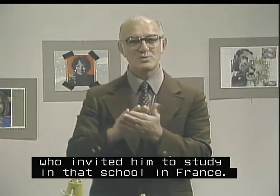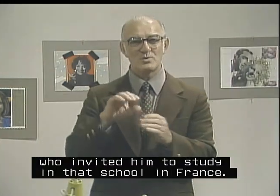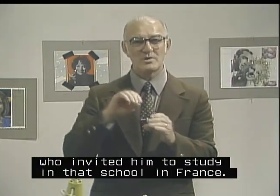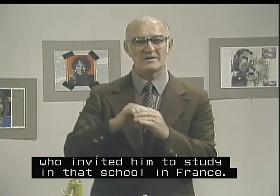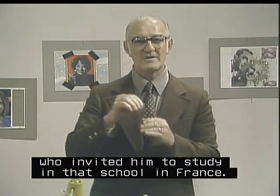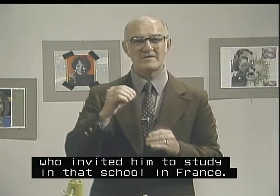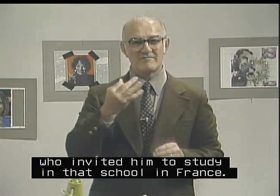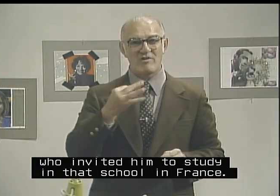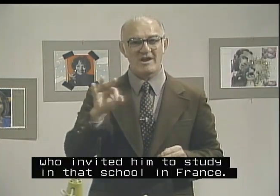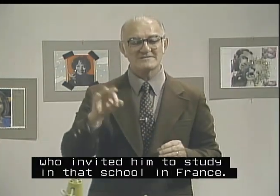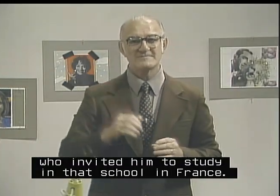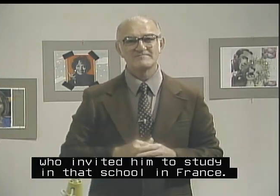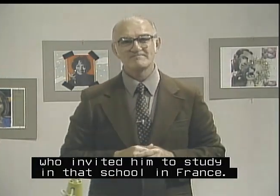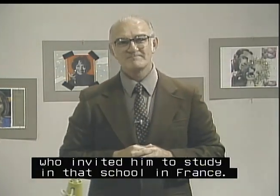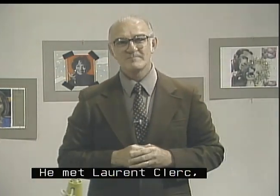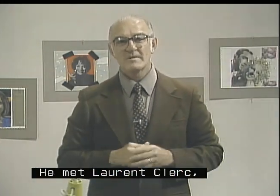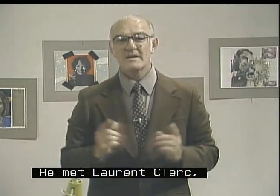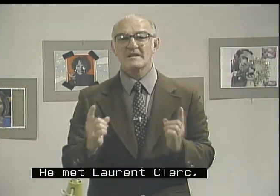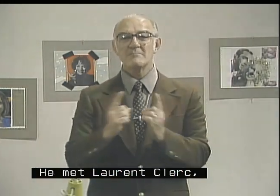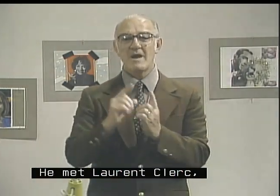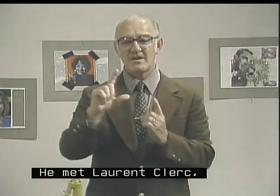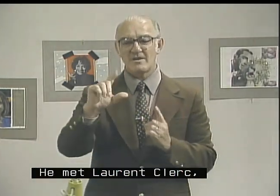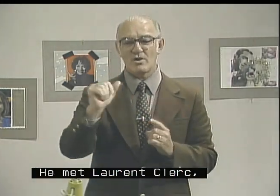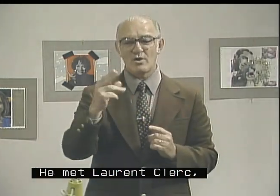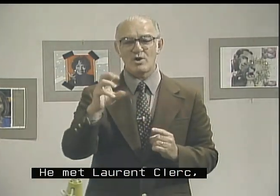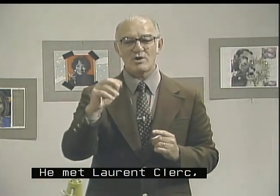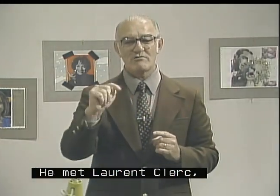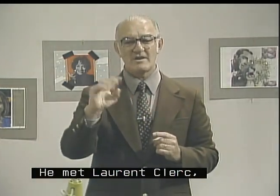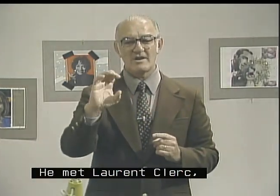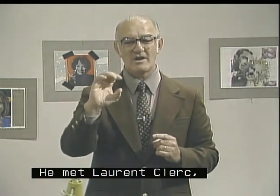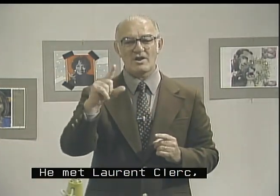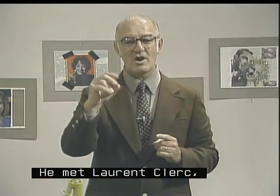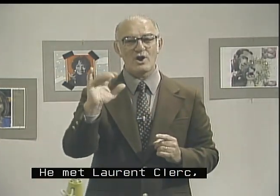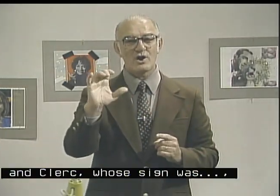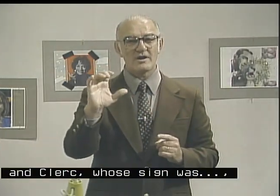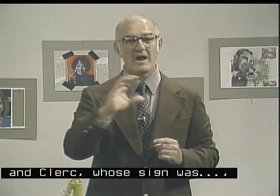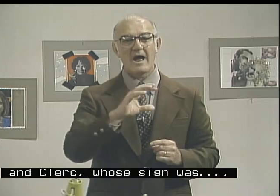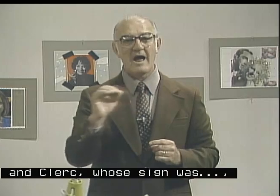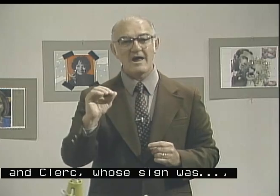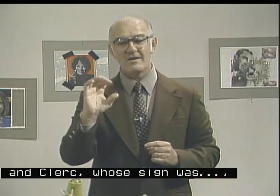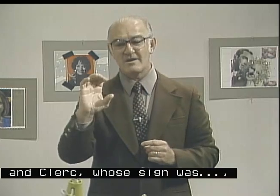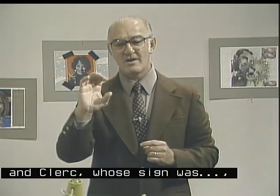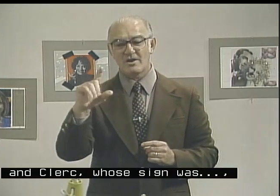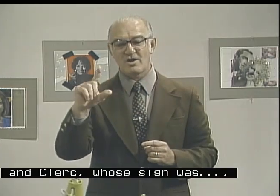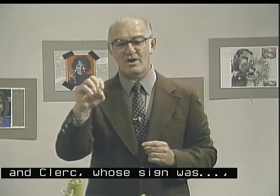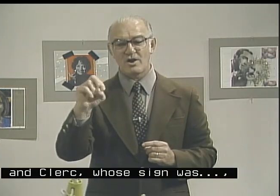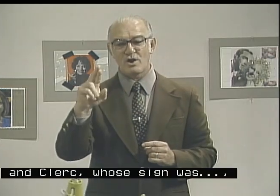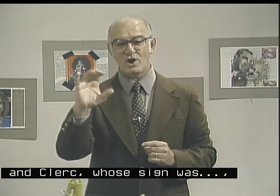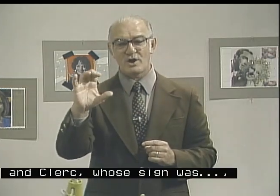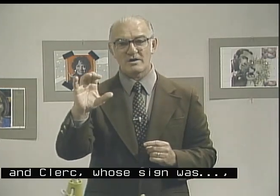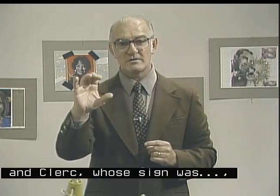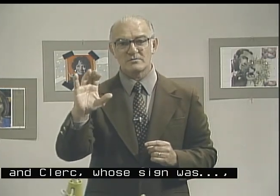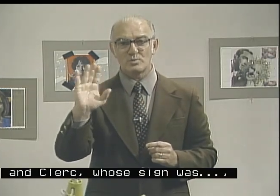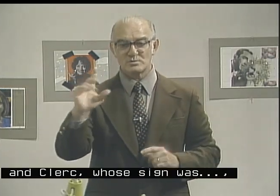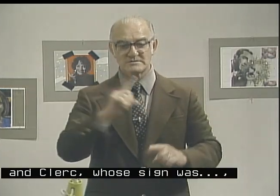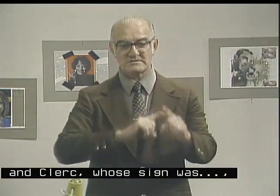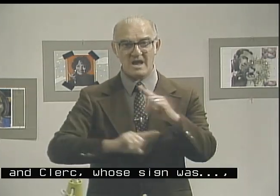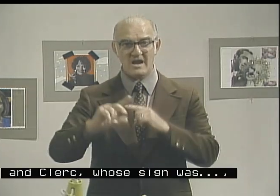school in France. He met Laurent Clark, and Clark, whose son